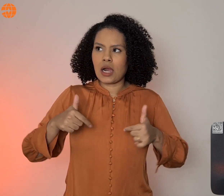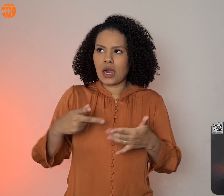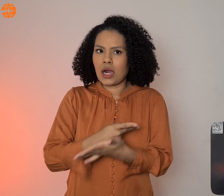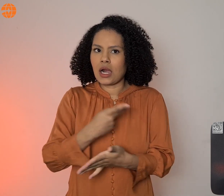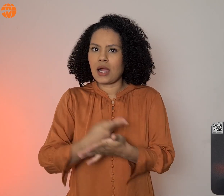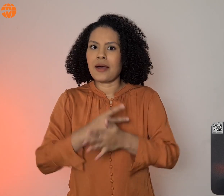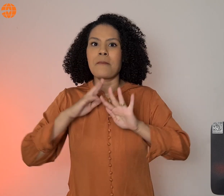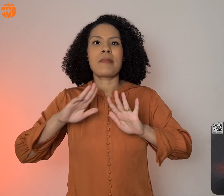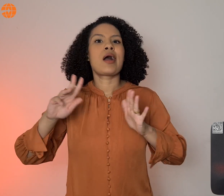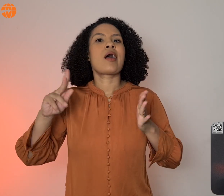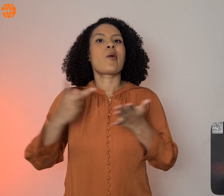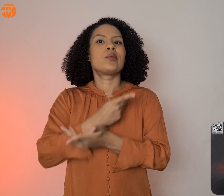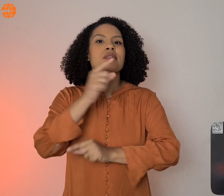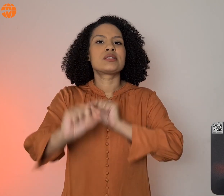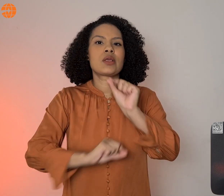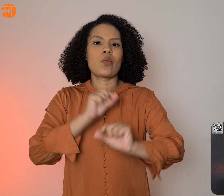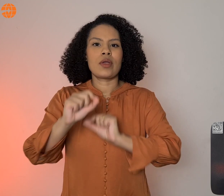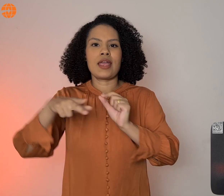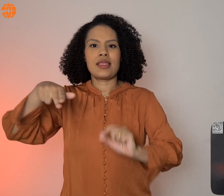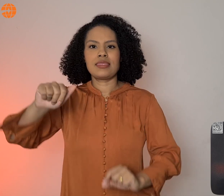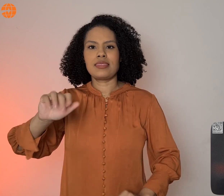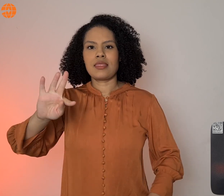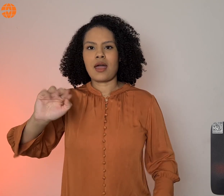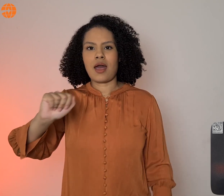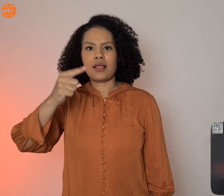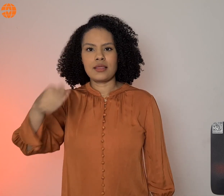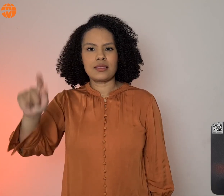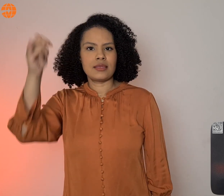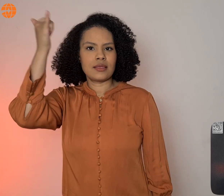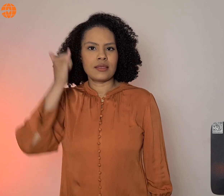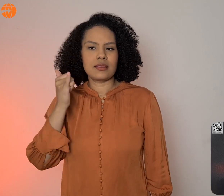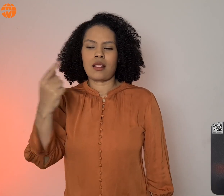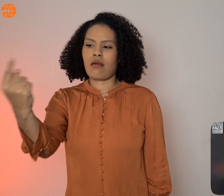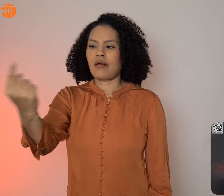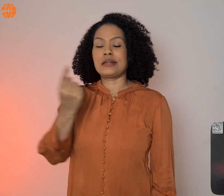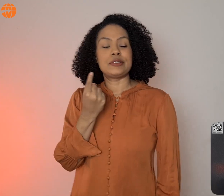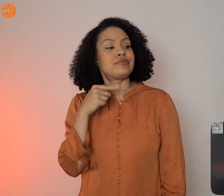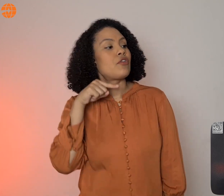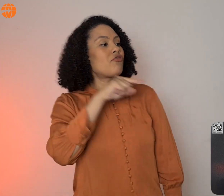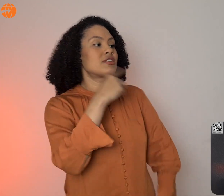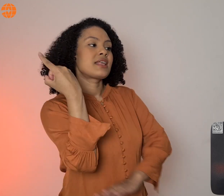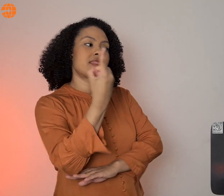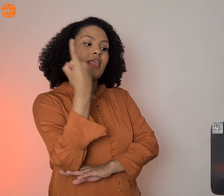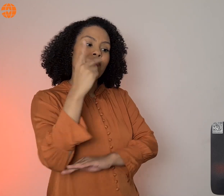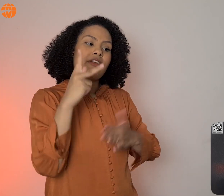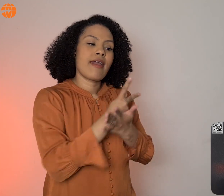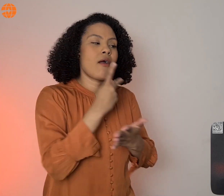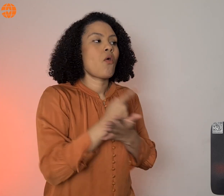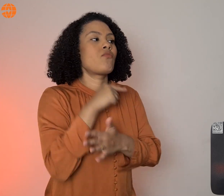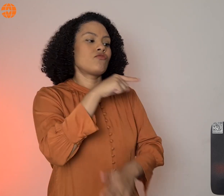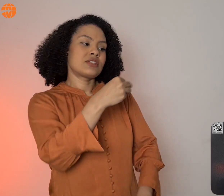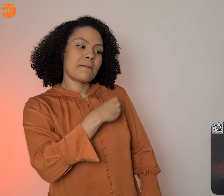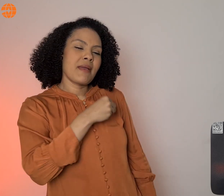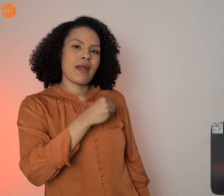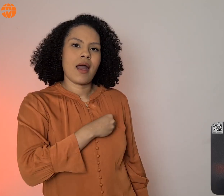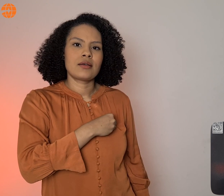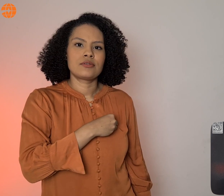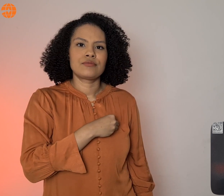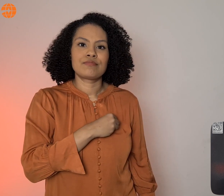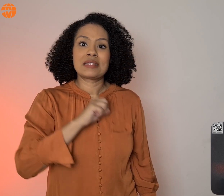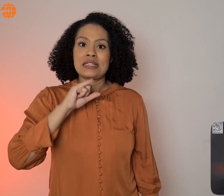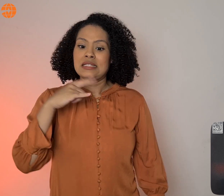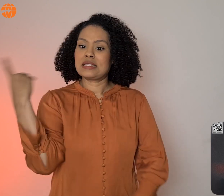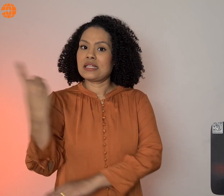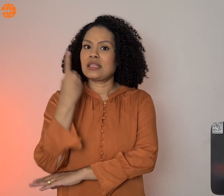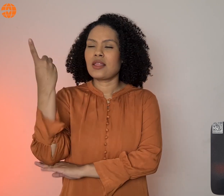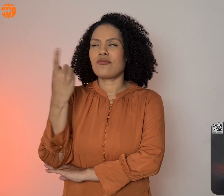para ele e falar para ele sobre o pecado dele com Batseba. And you need you. E você precisa de você. So I'm telling you to speak to your own